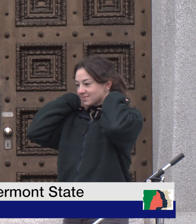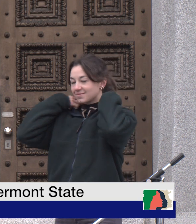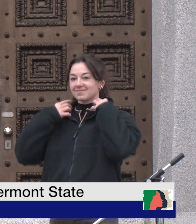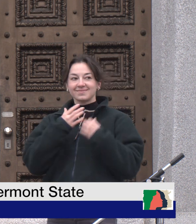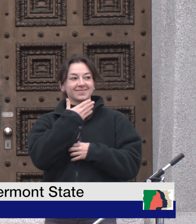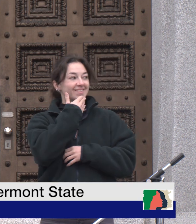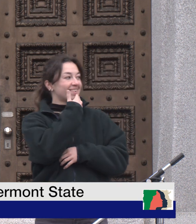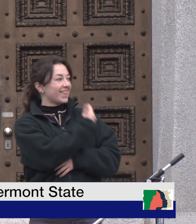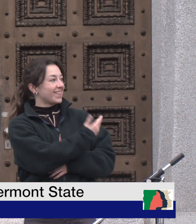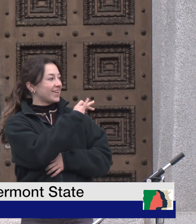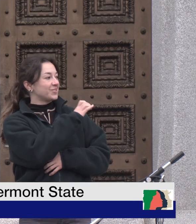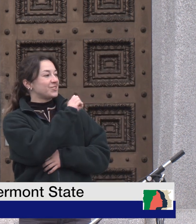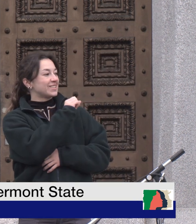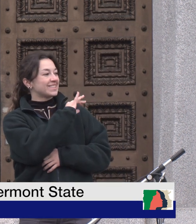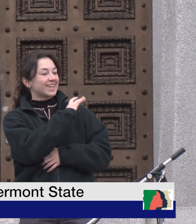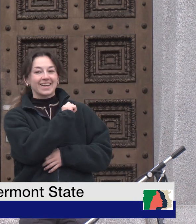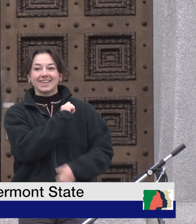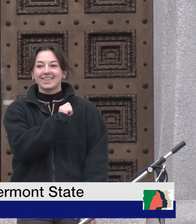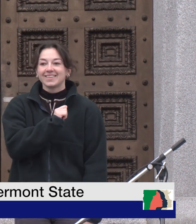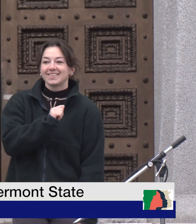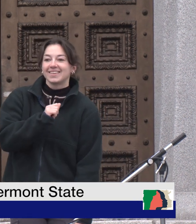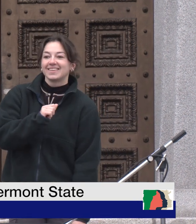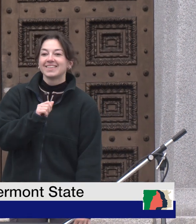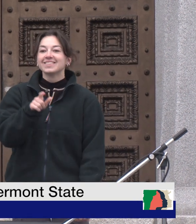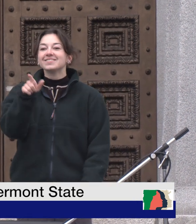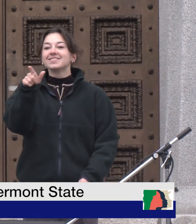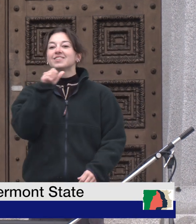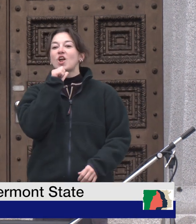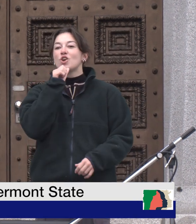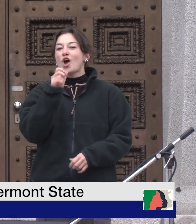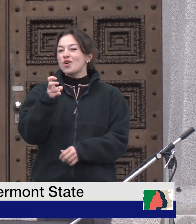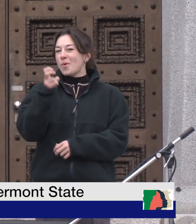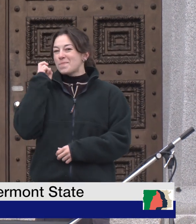Thank you, Jessica. We're not going back.